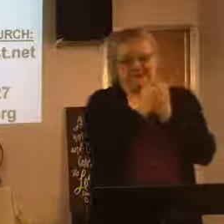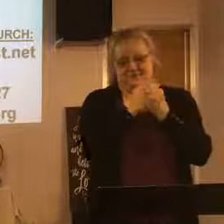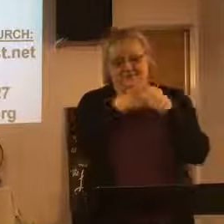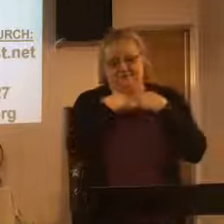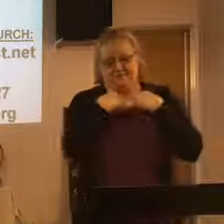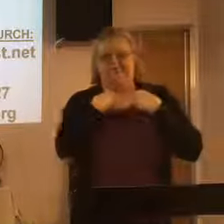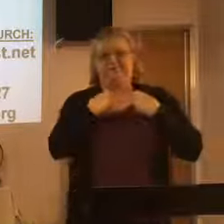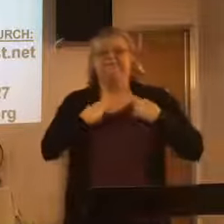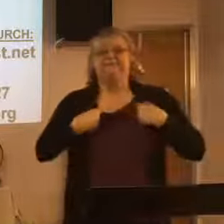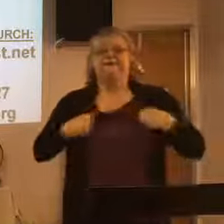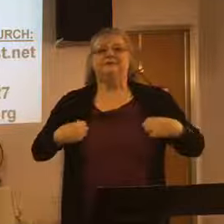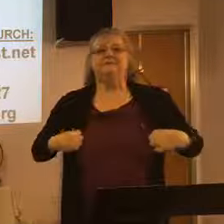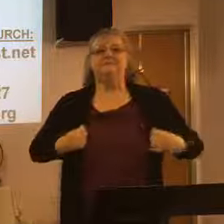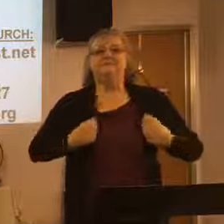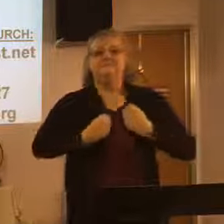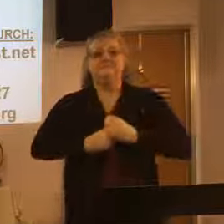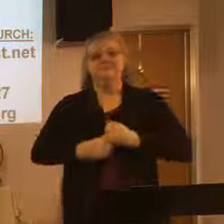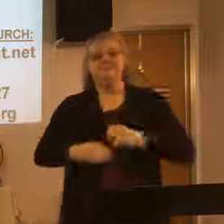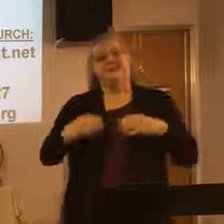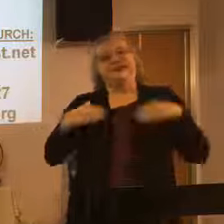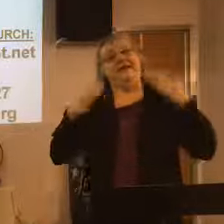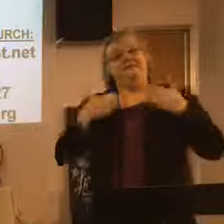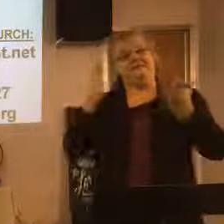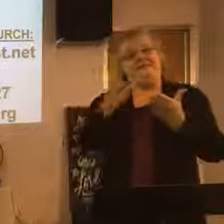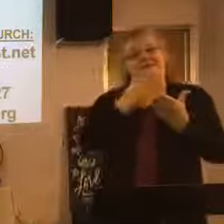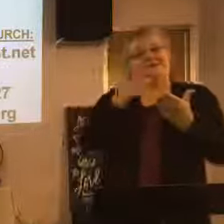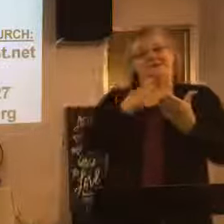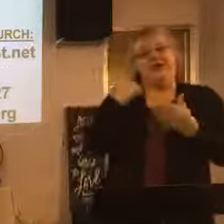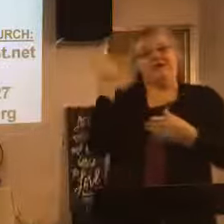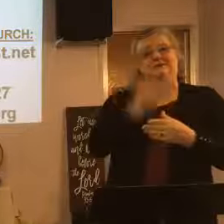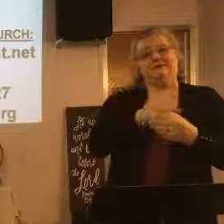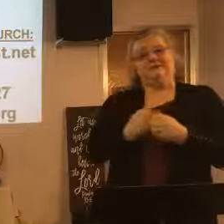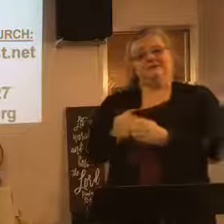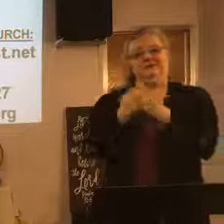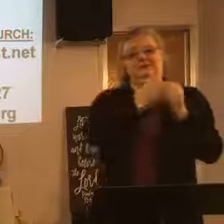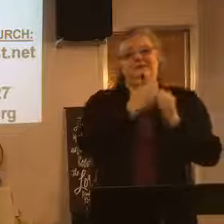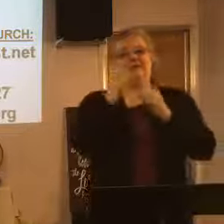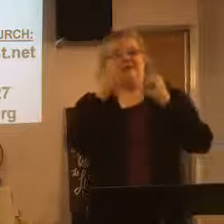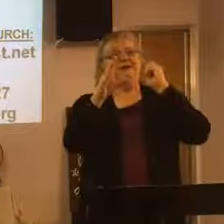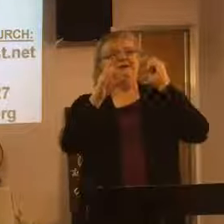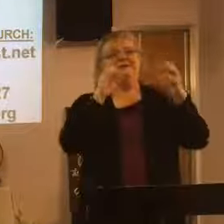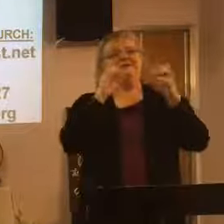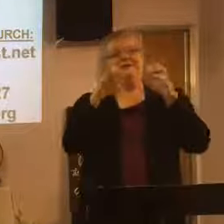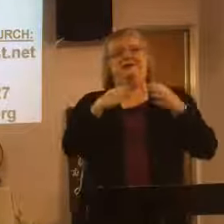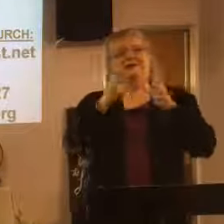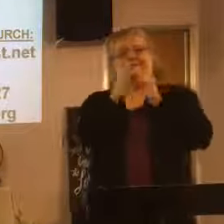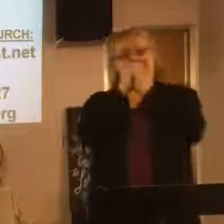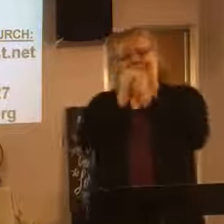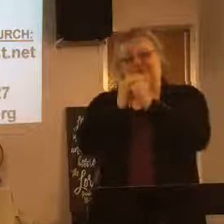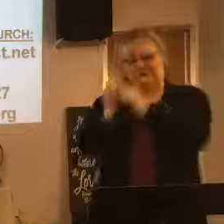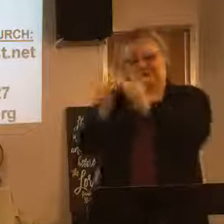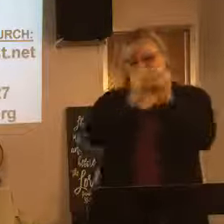and amen. Well, enjoy the songs, and I'll see you back here in a few minutes. Let's worship together.